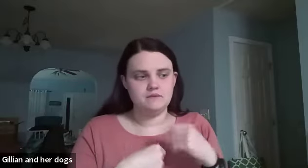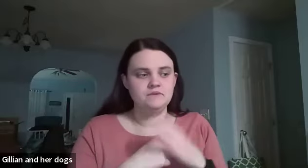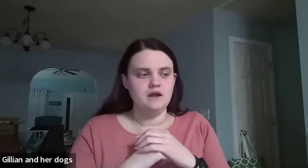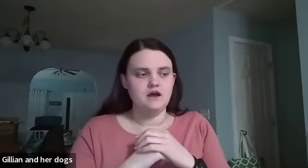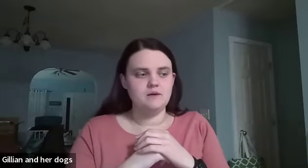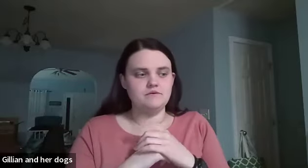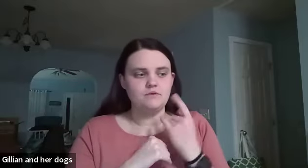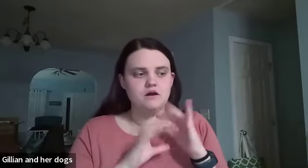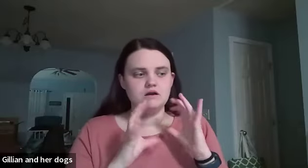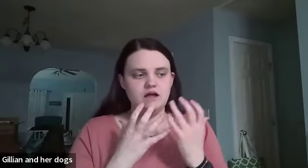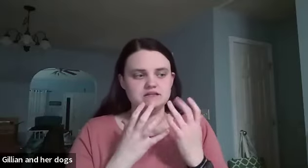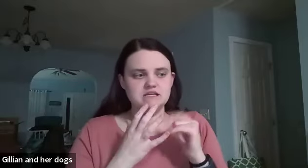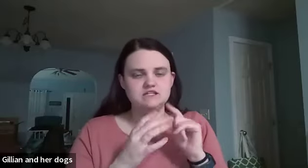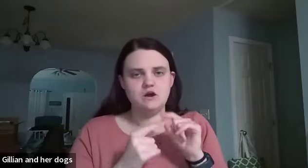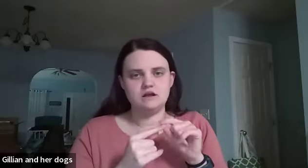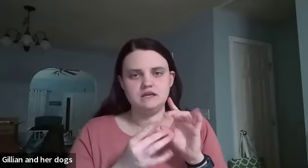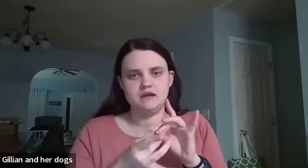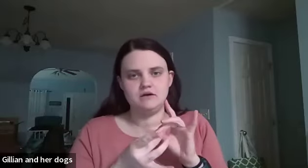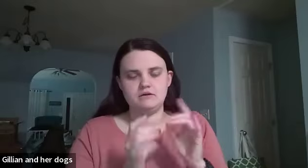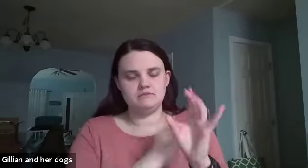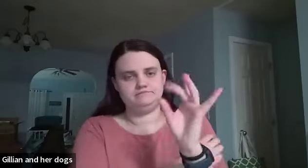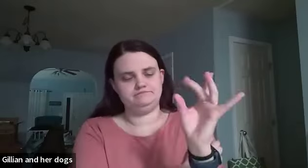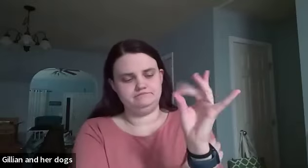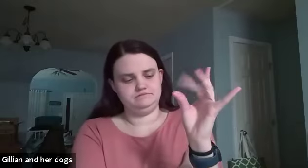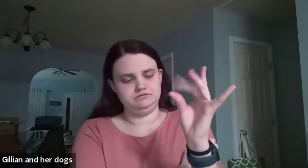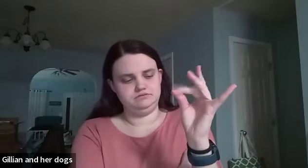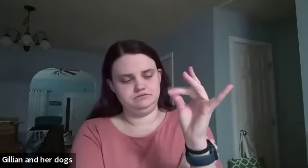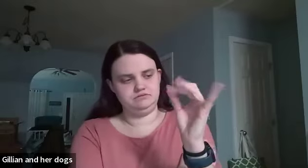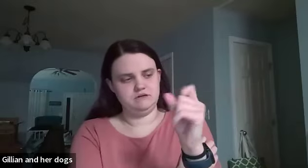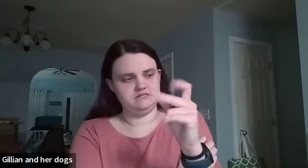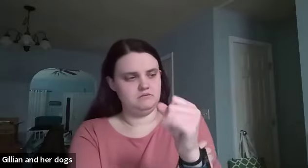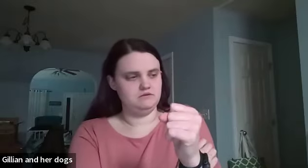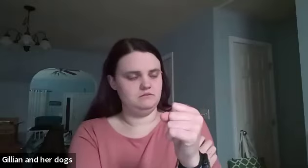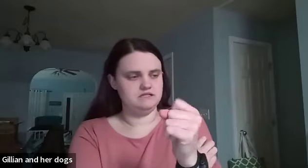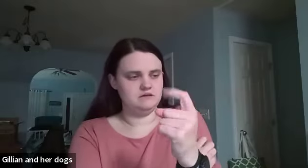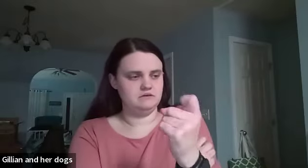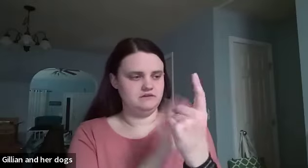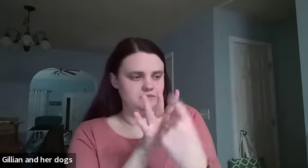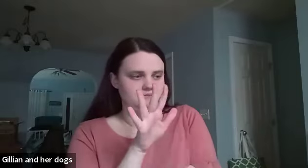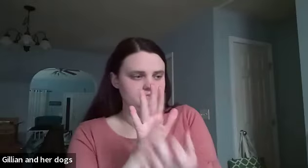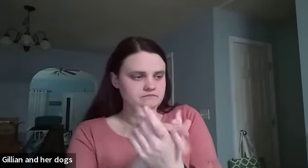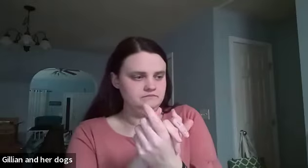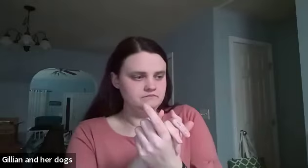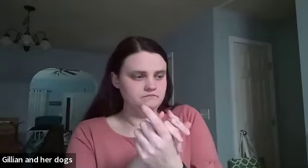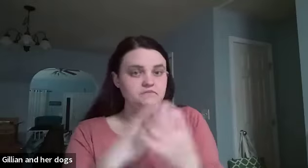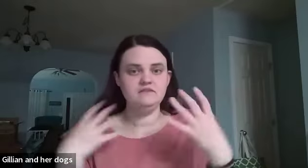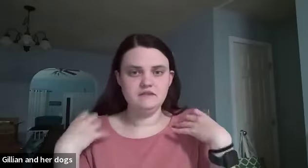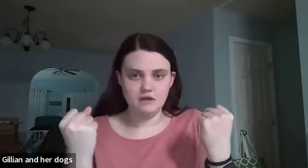come. For our class that is talking about what's that word? Why is that word leaving me? The